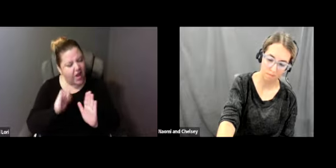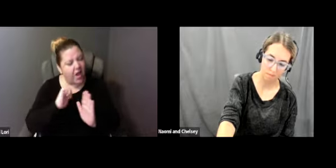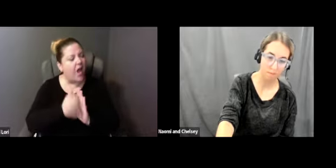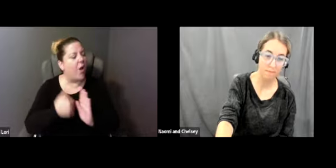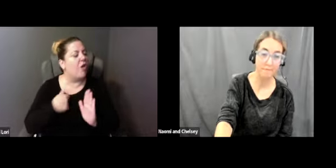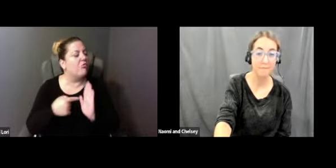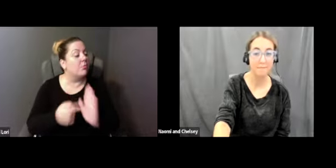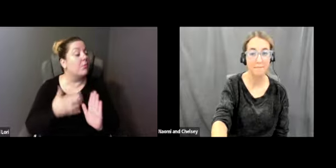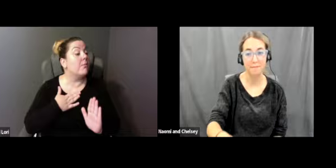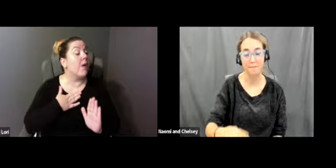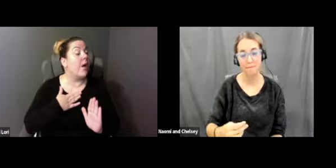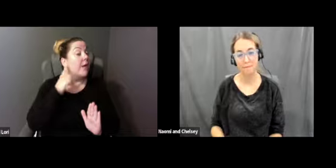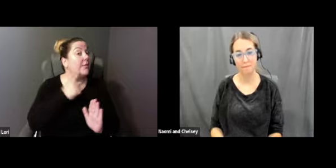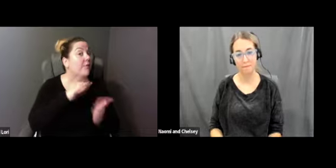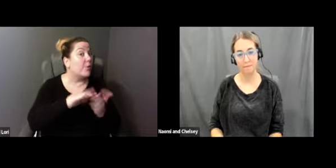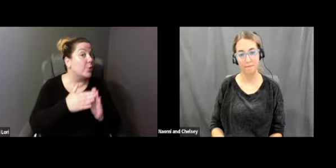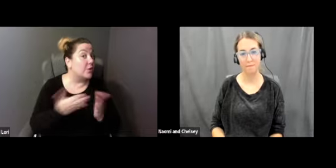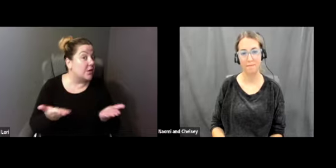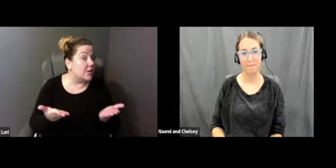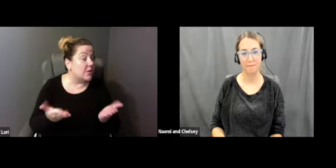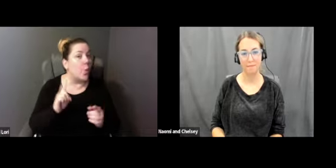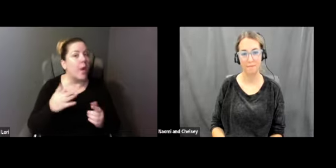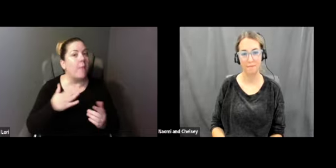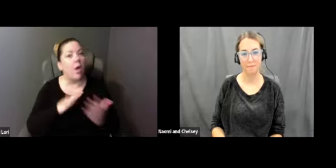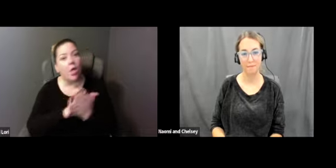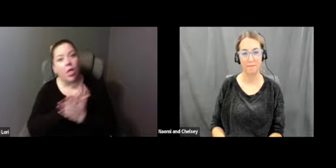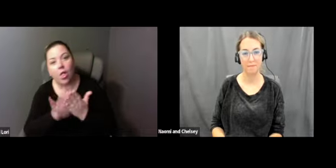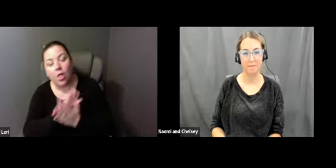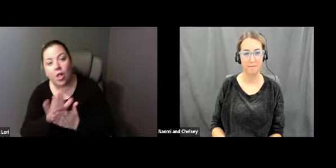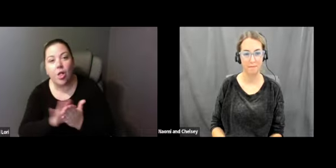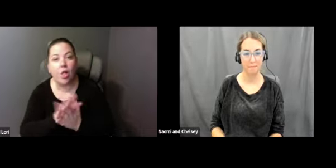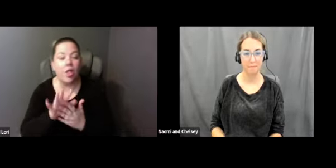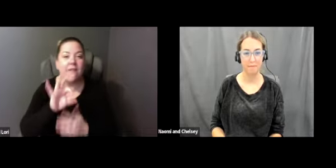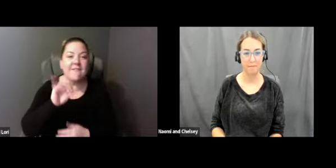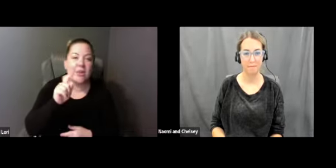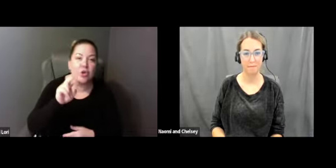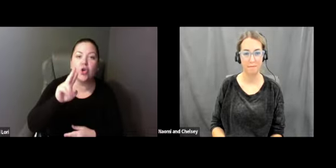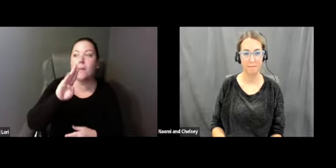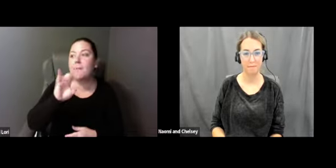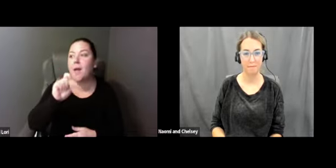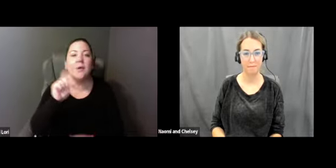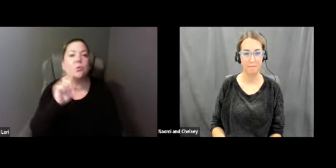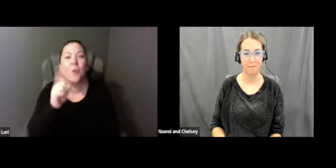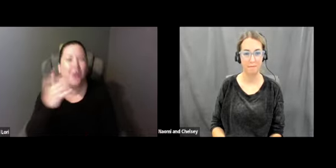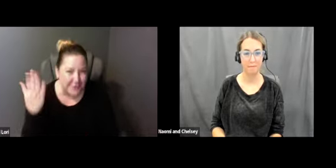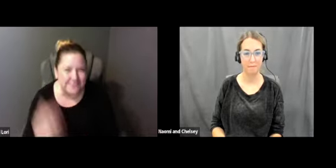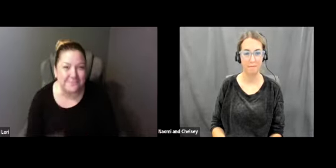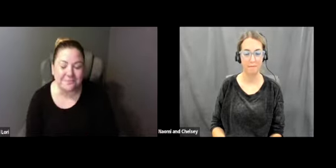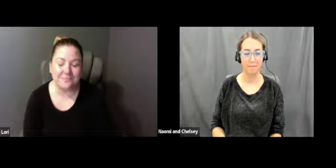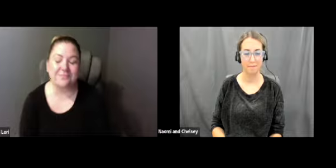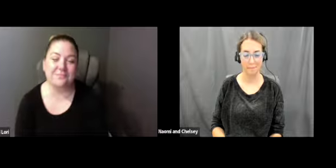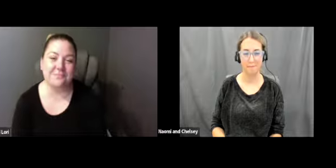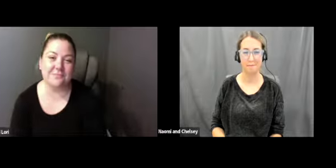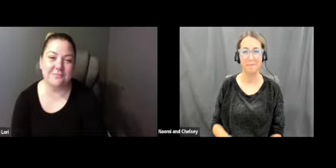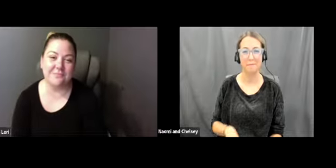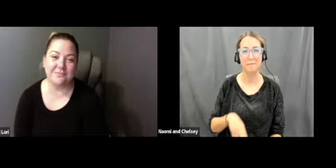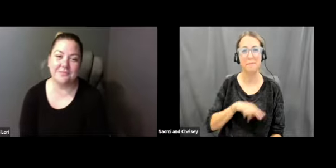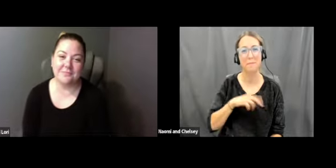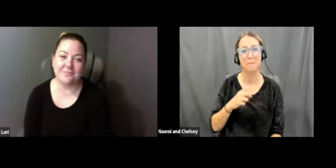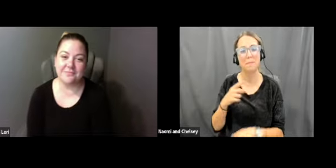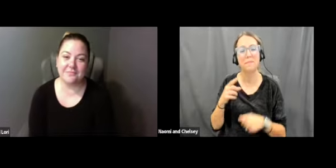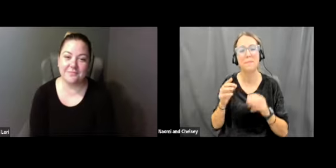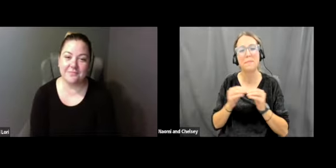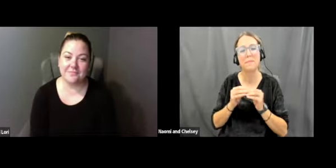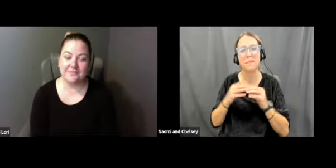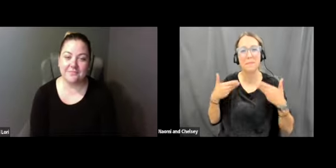own filters and their own bias. Naomi here. So just to kind of drill down specifically, this is